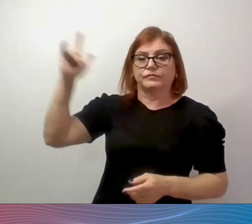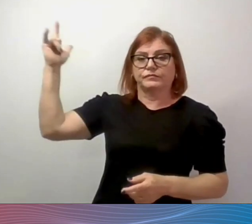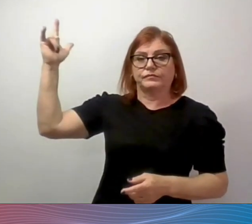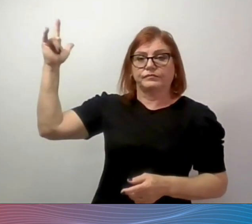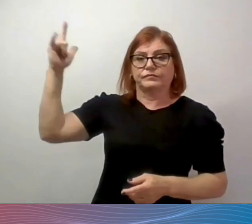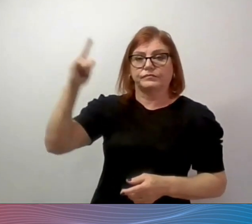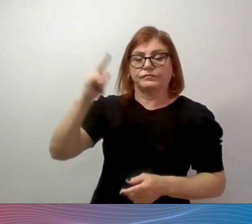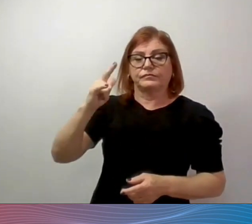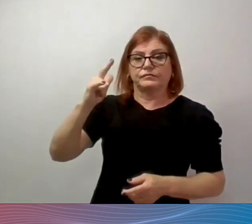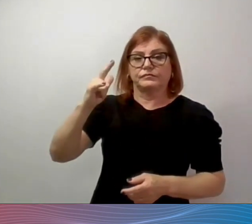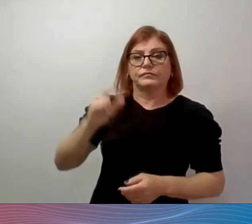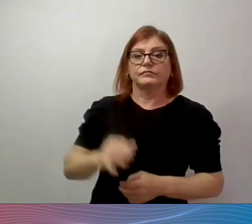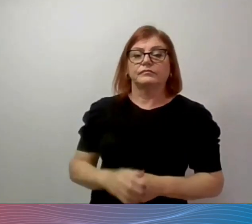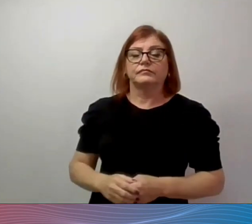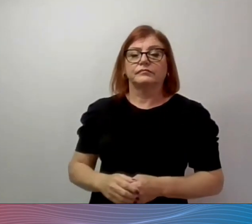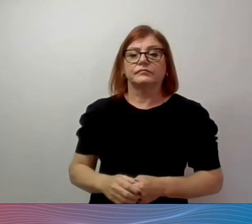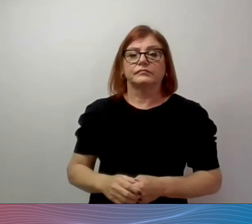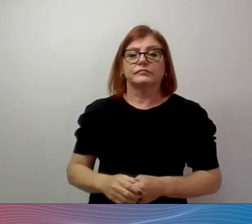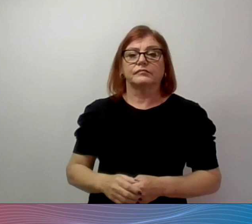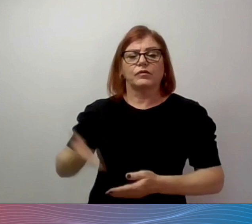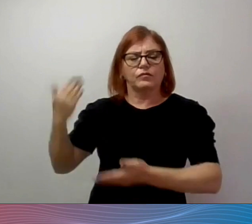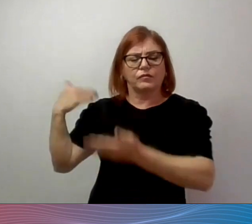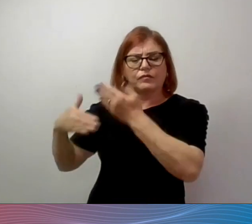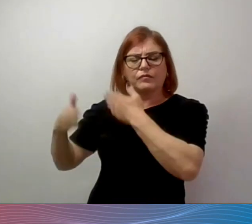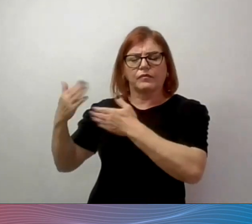no passado, se você